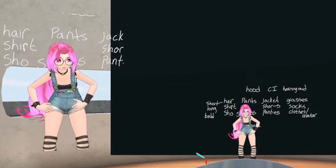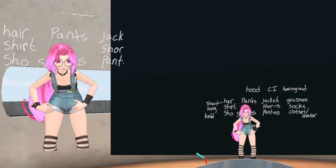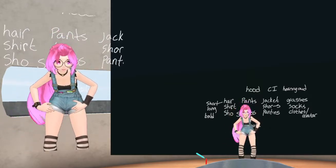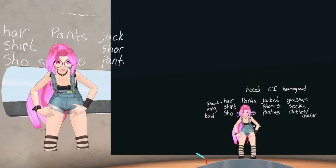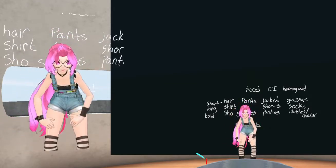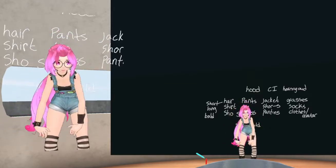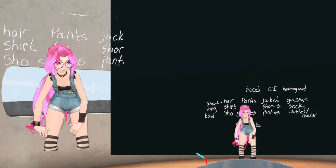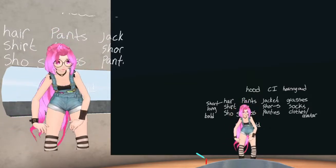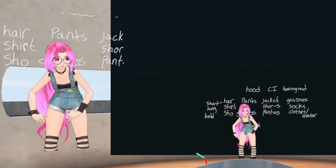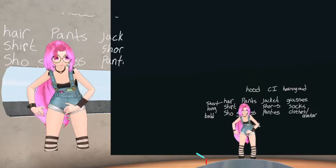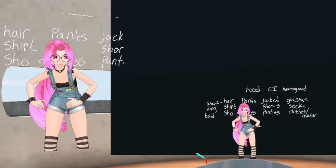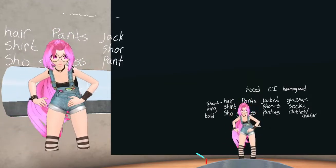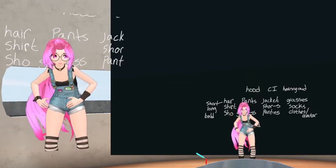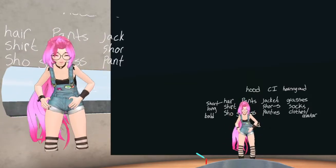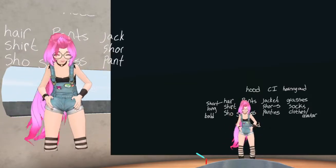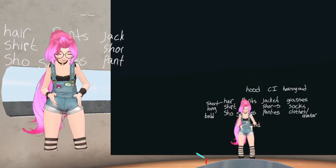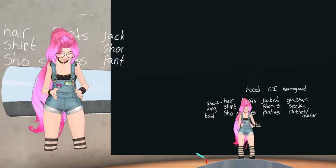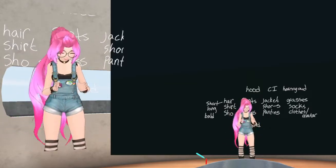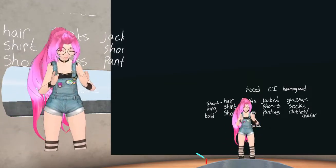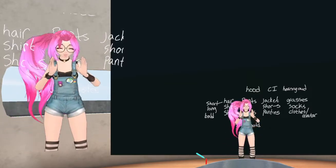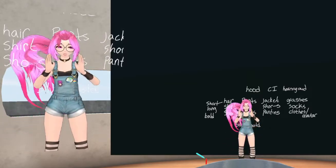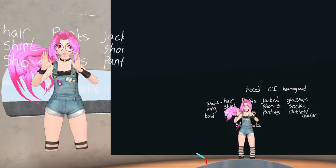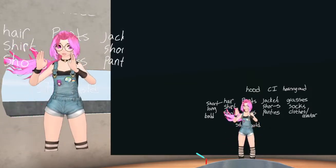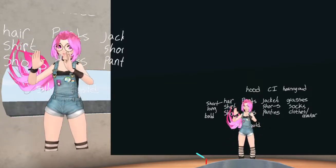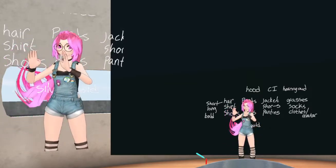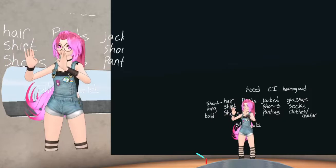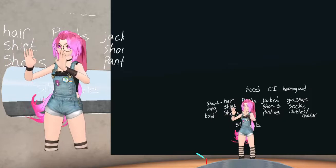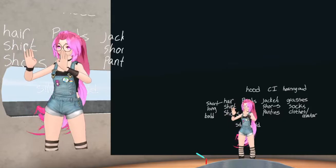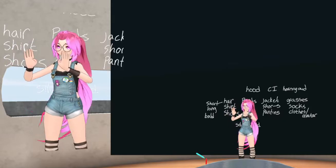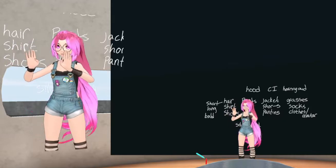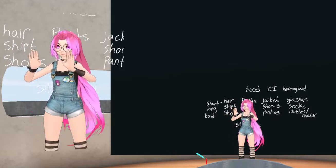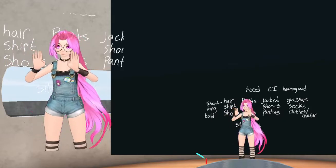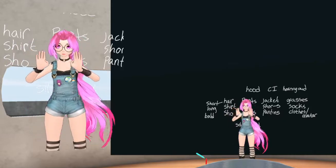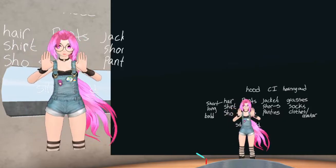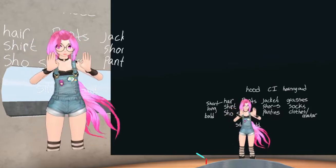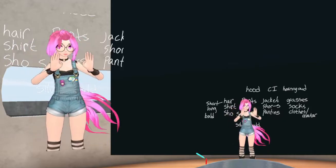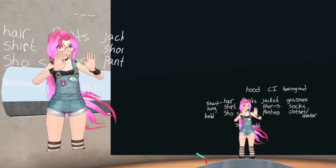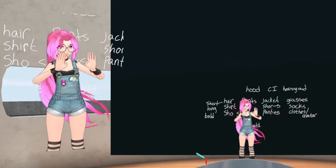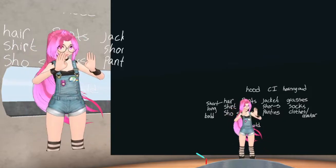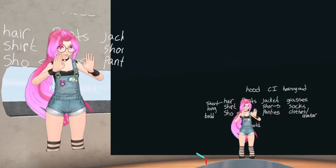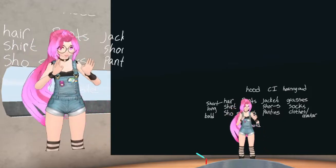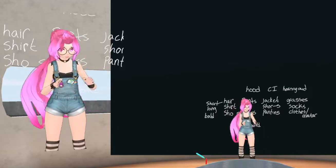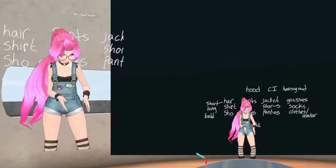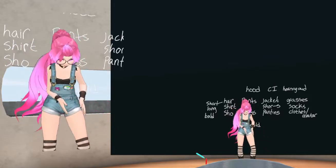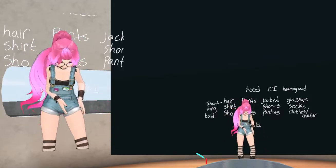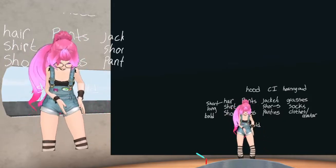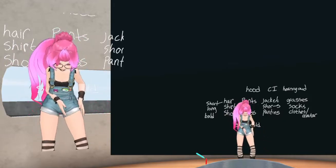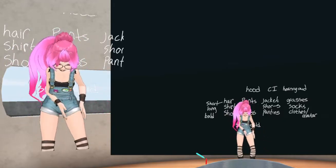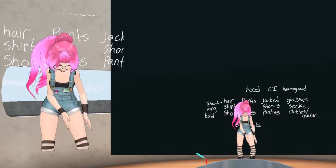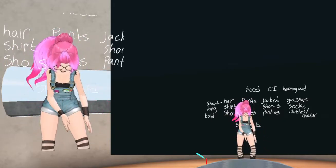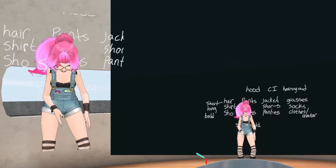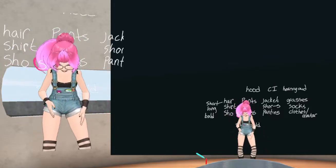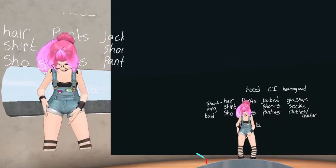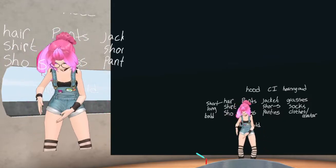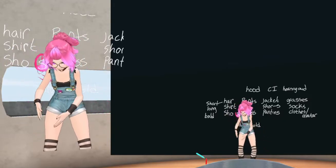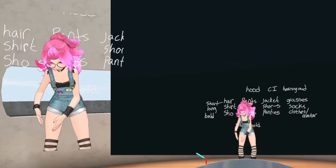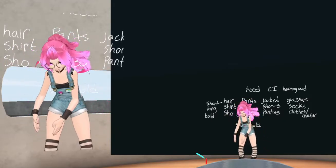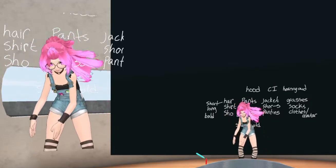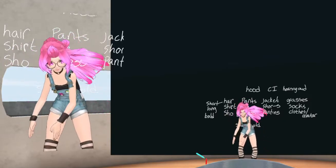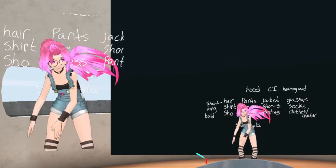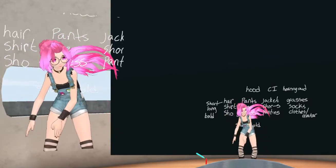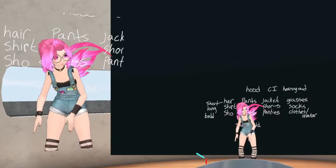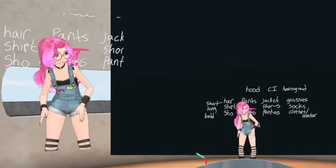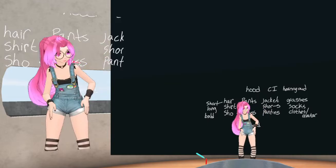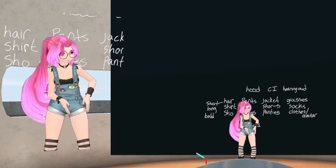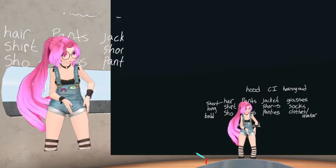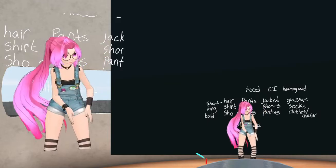leg. Pants. Right? And some people also do flat hands, and they go like this. Pants.